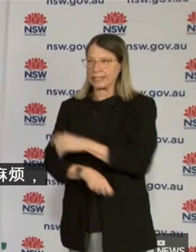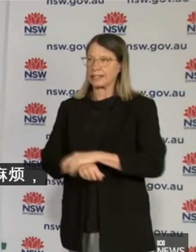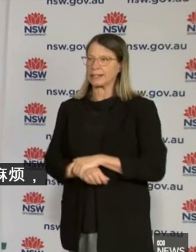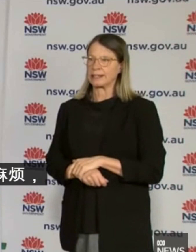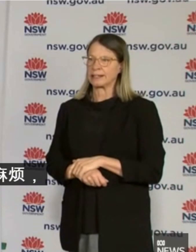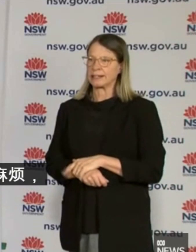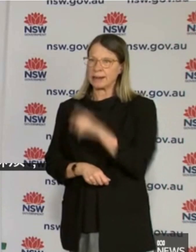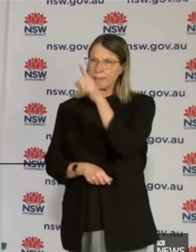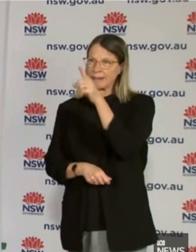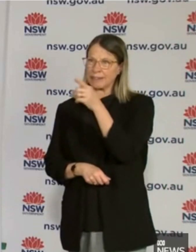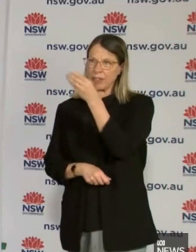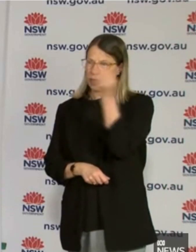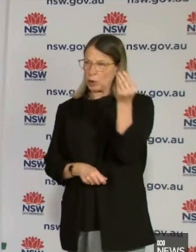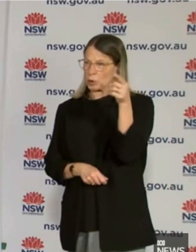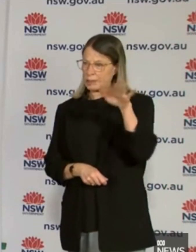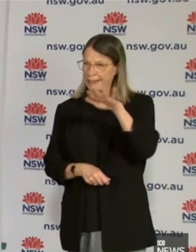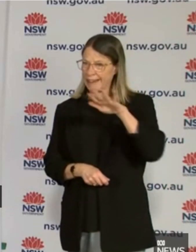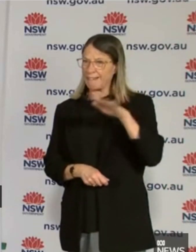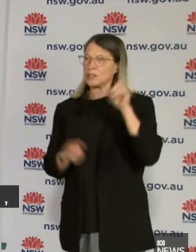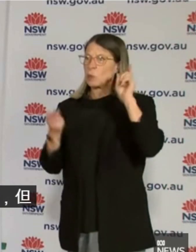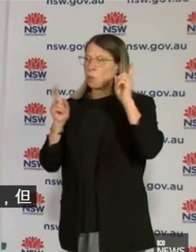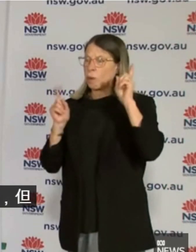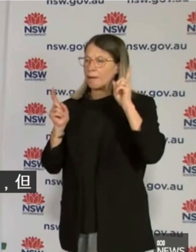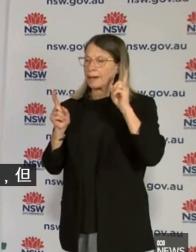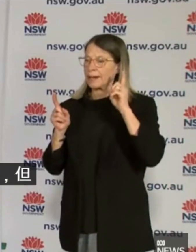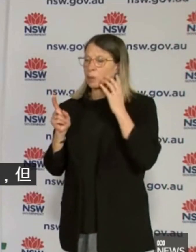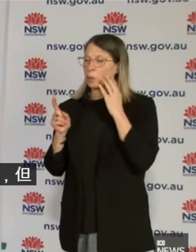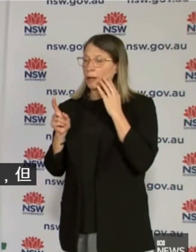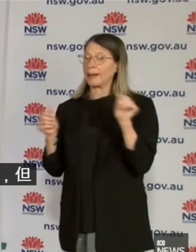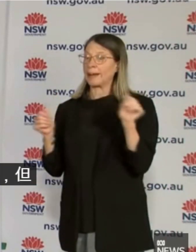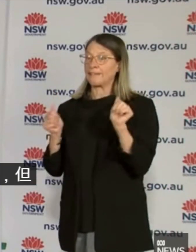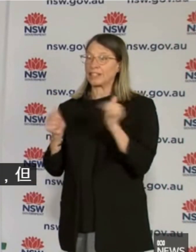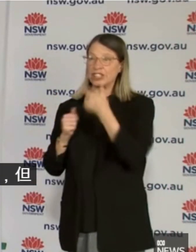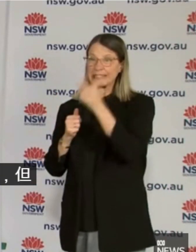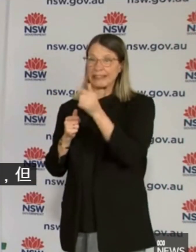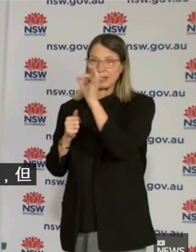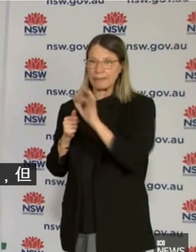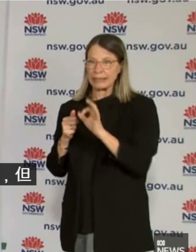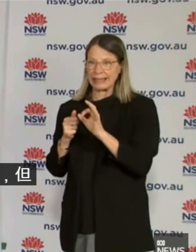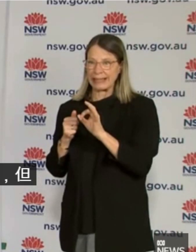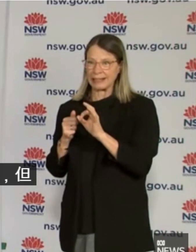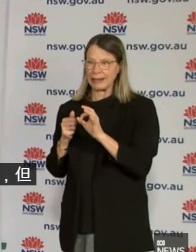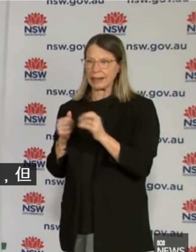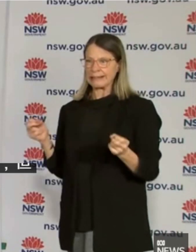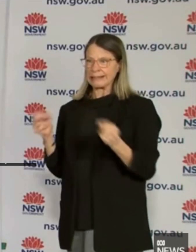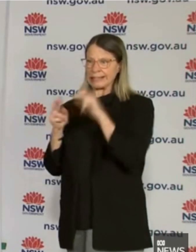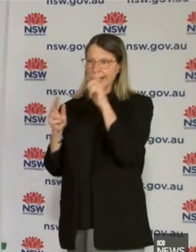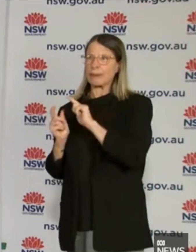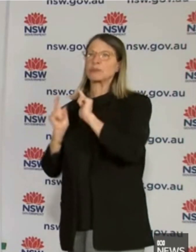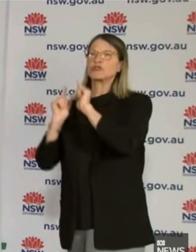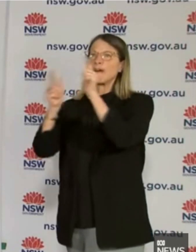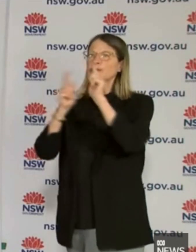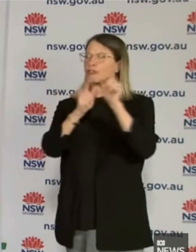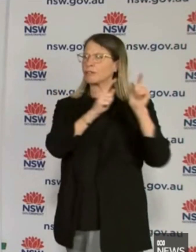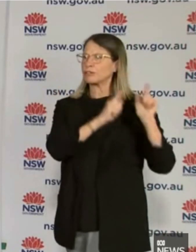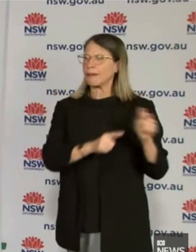going to be hit with a wave of people who, while lesser chance of infecting them, no chance. Is there going to be,